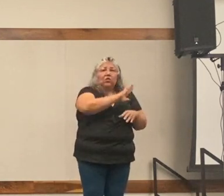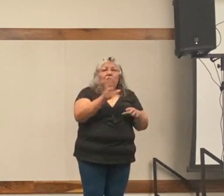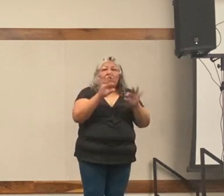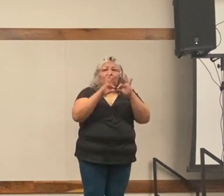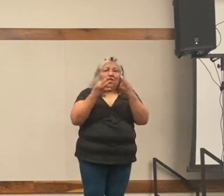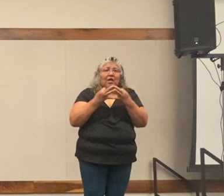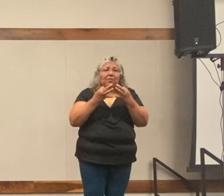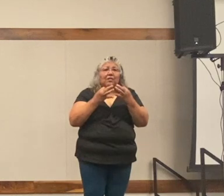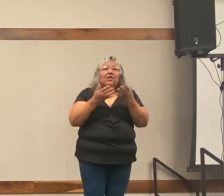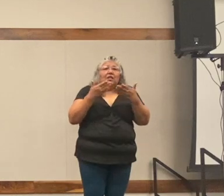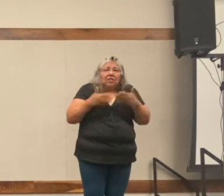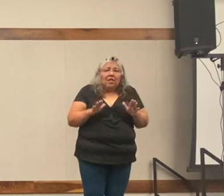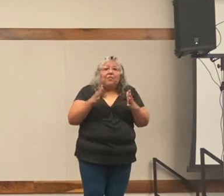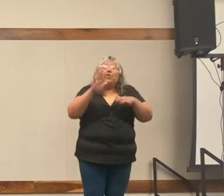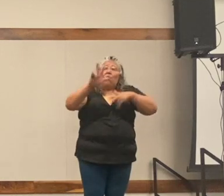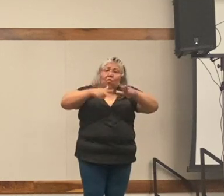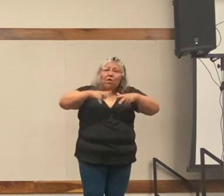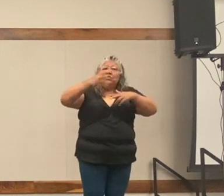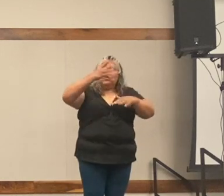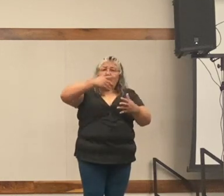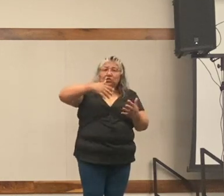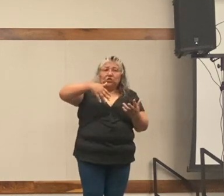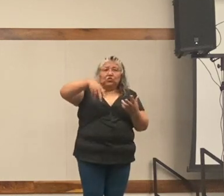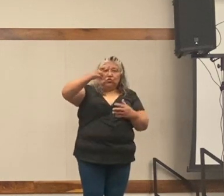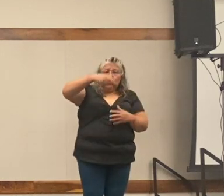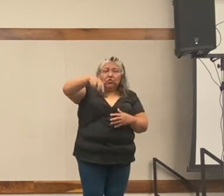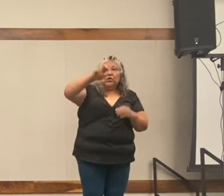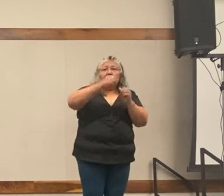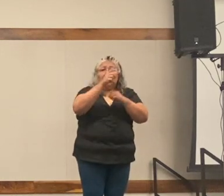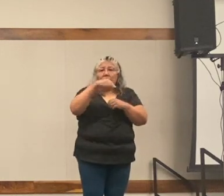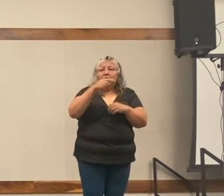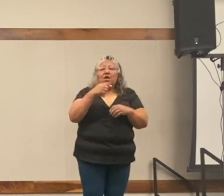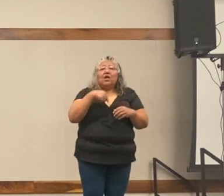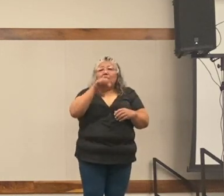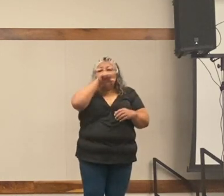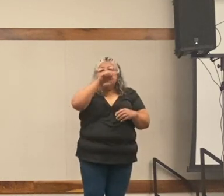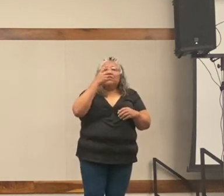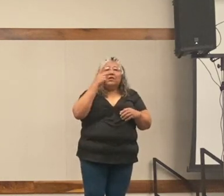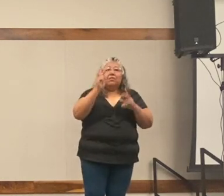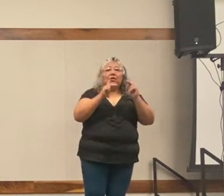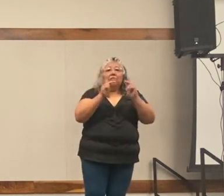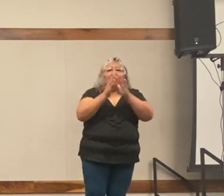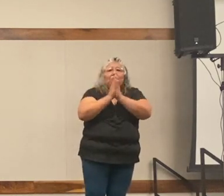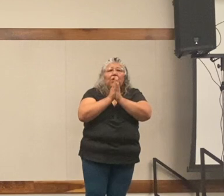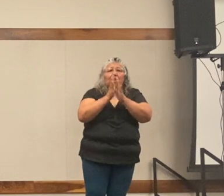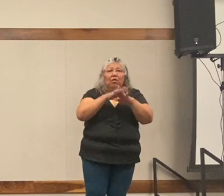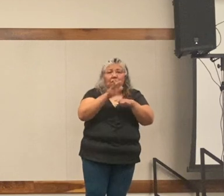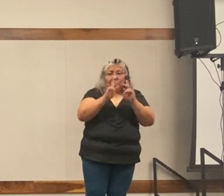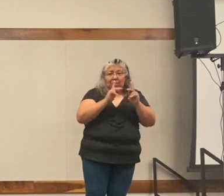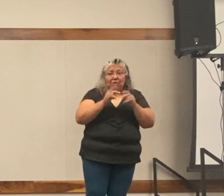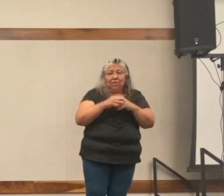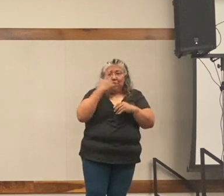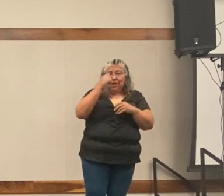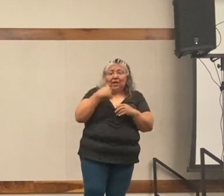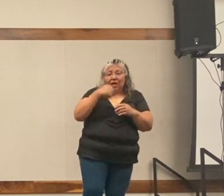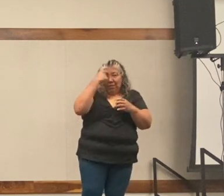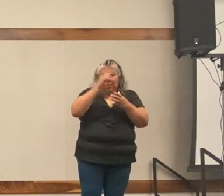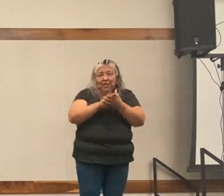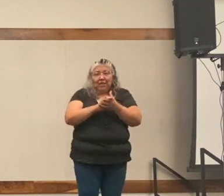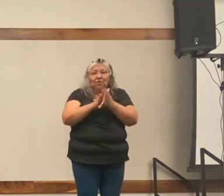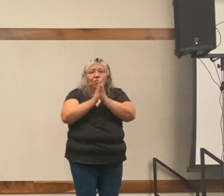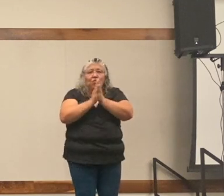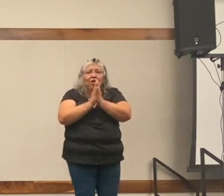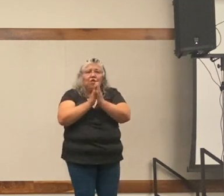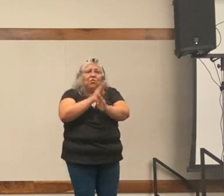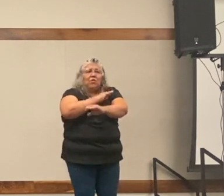let them walk this journey with you. You just heard me say that I love seeing people praying over people here because I believe that prayer